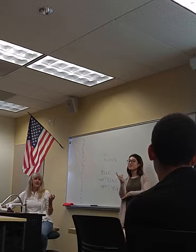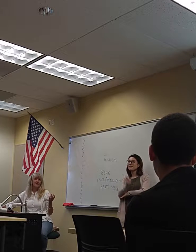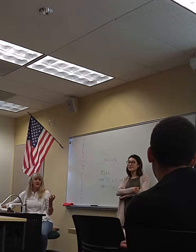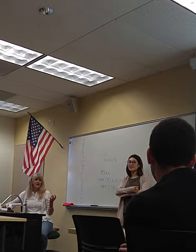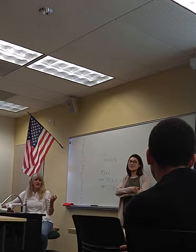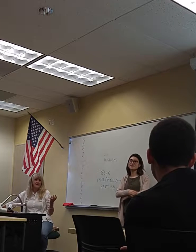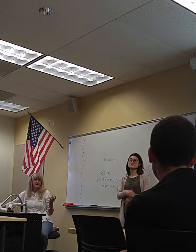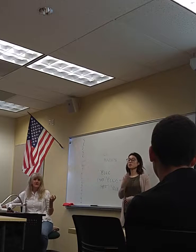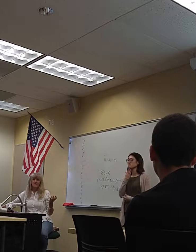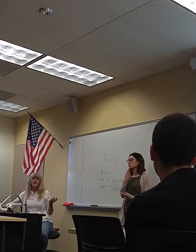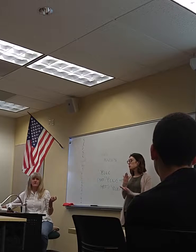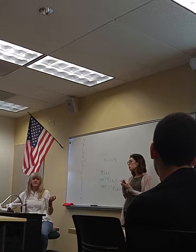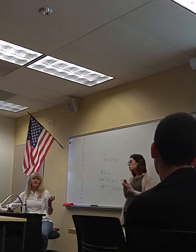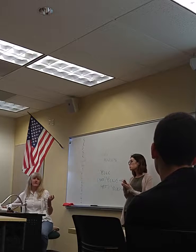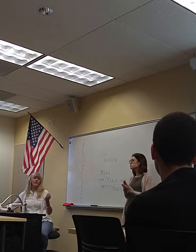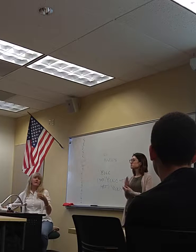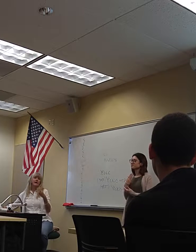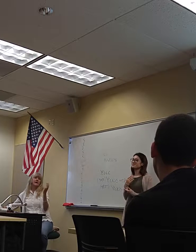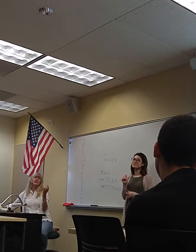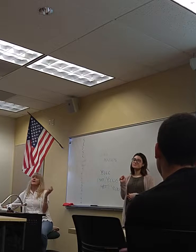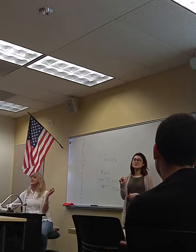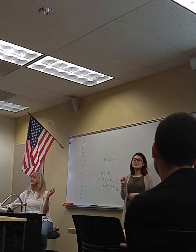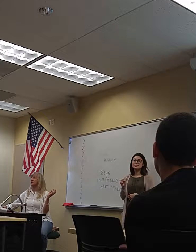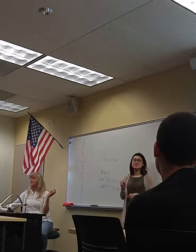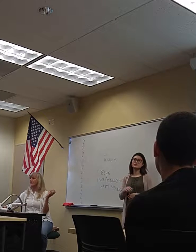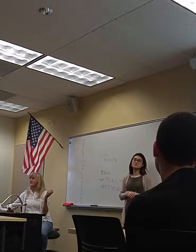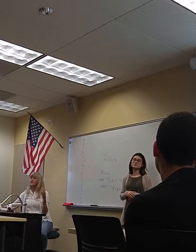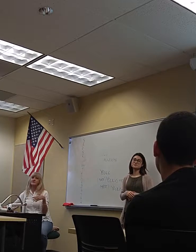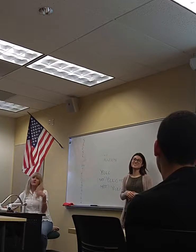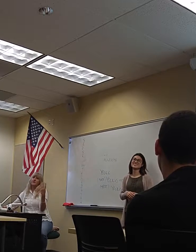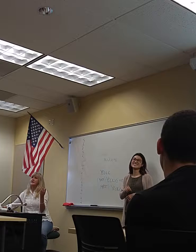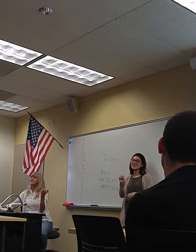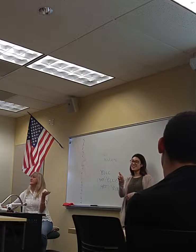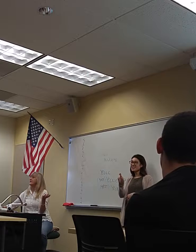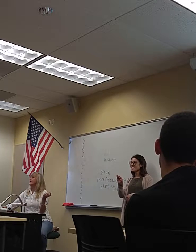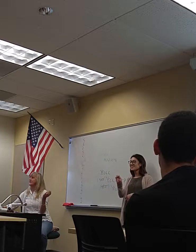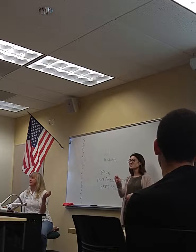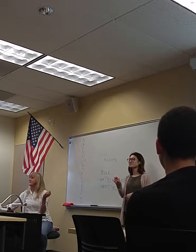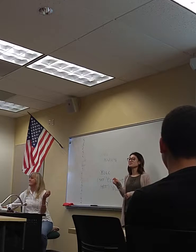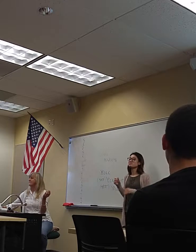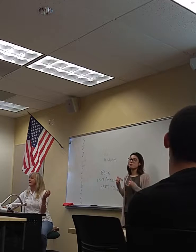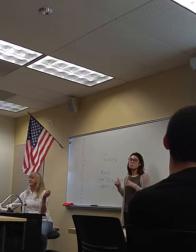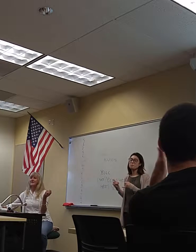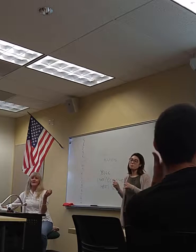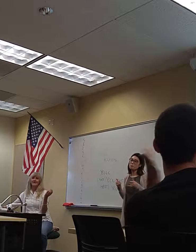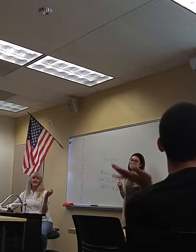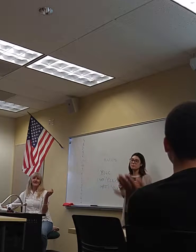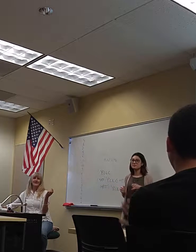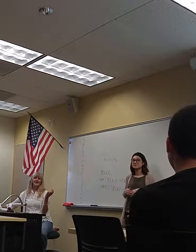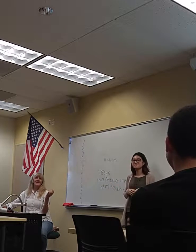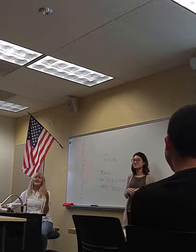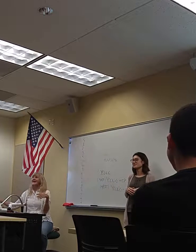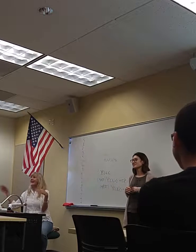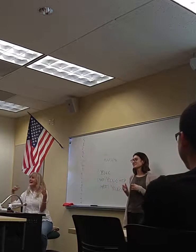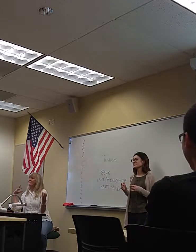Good. Enjoying You know, yourself. like Eric is very playful. So Eric is very Happy.